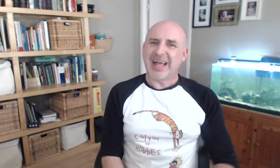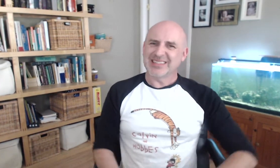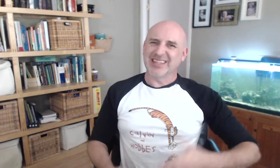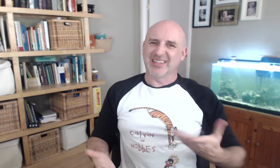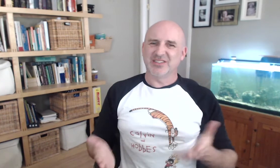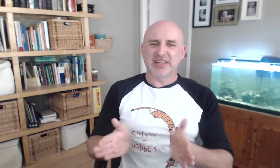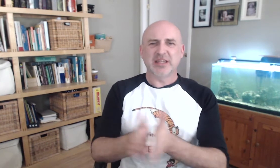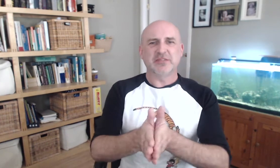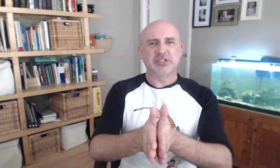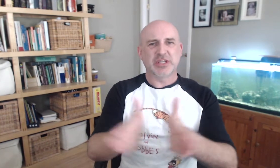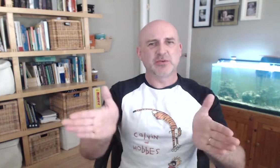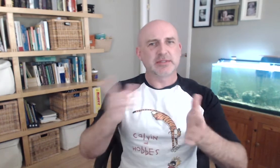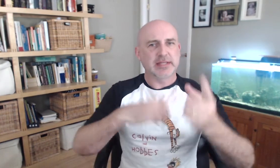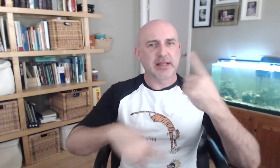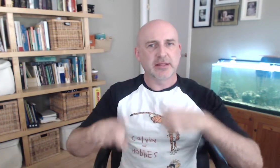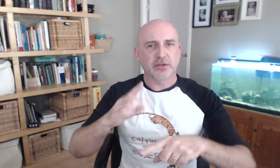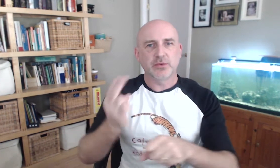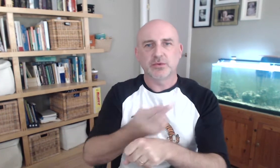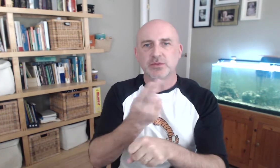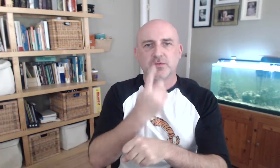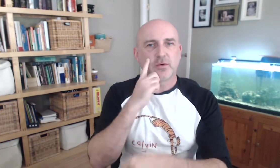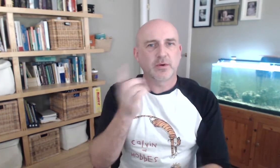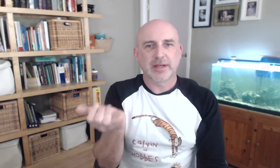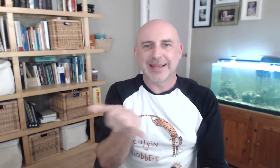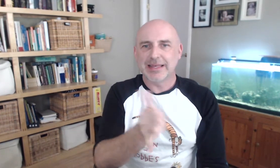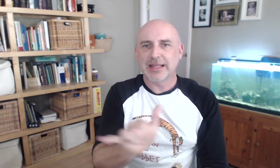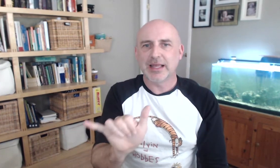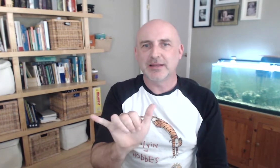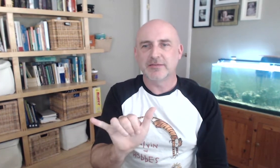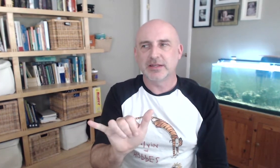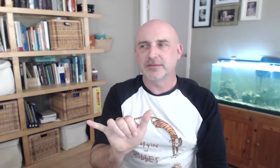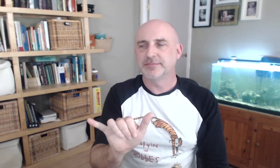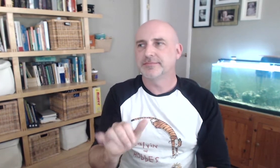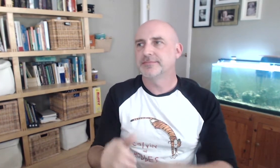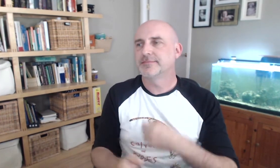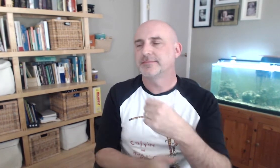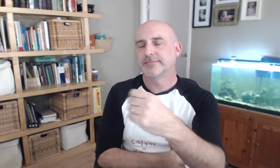Basket, there's a kind of a general sign that you use for any kind of a